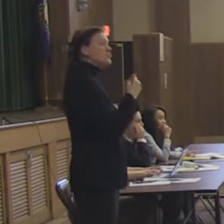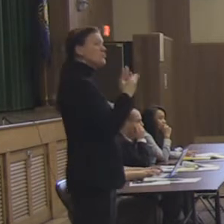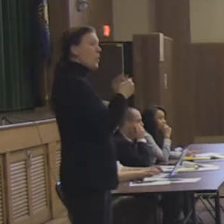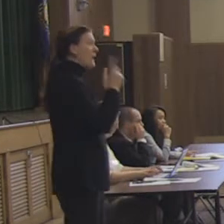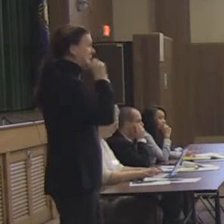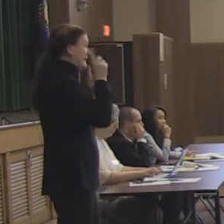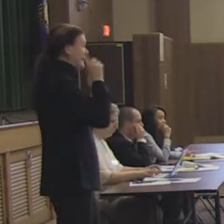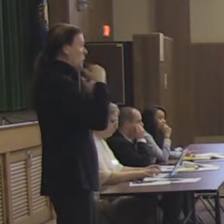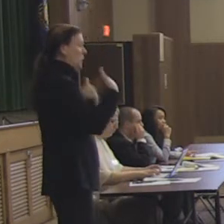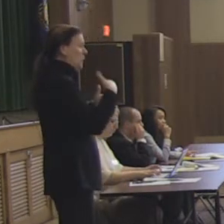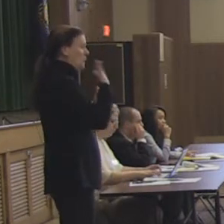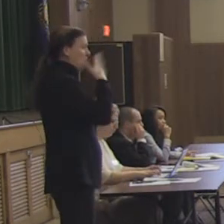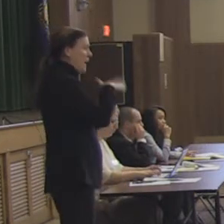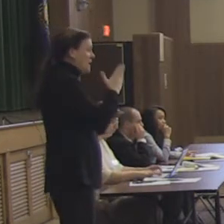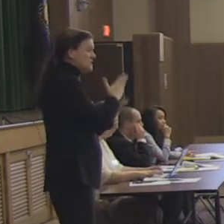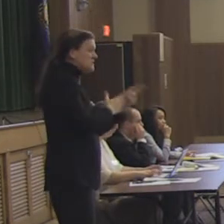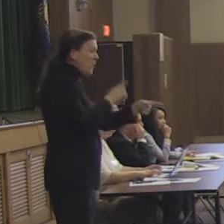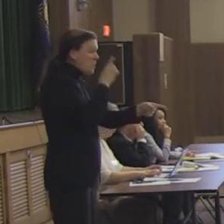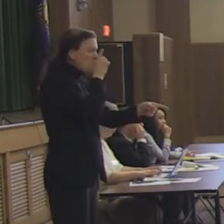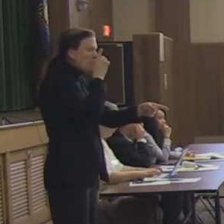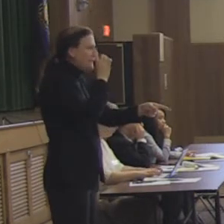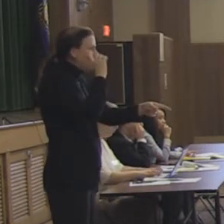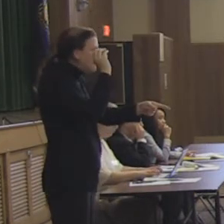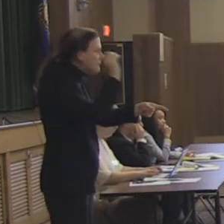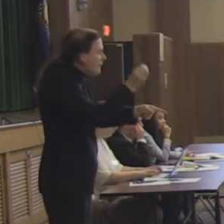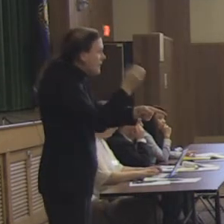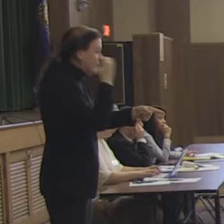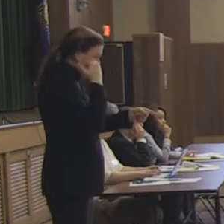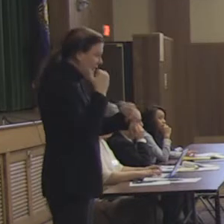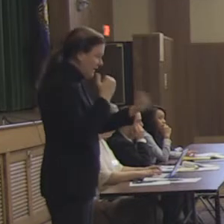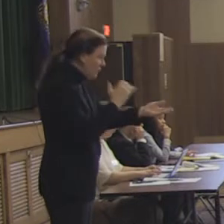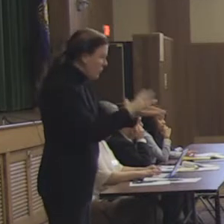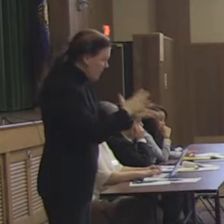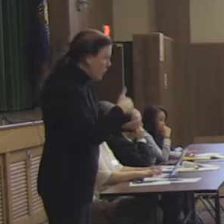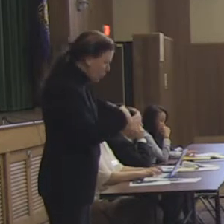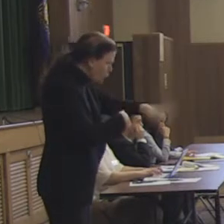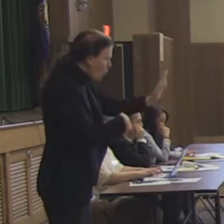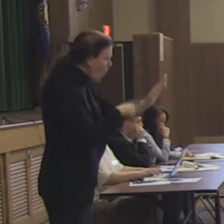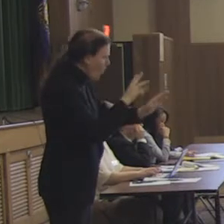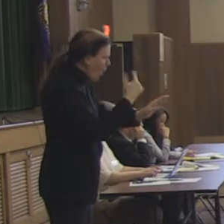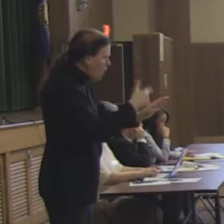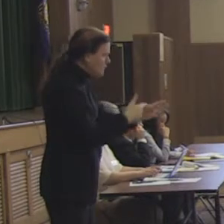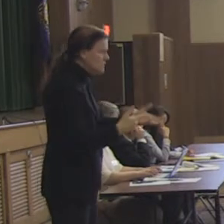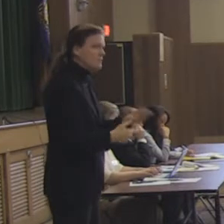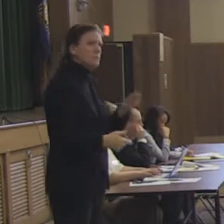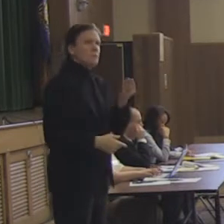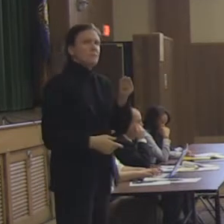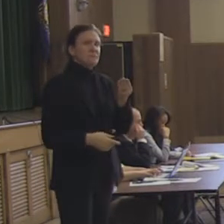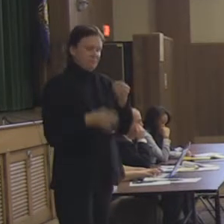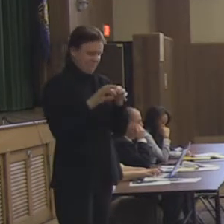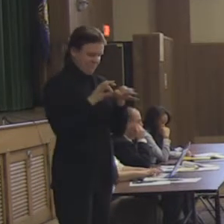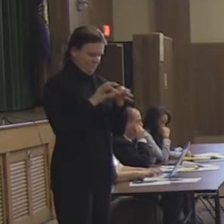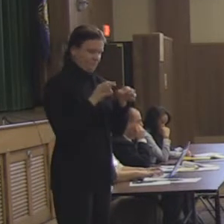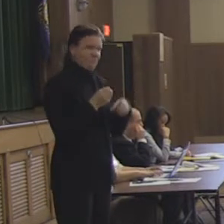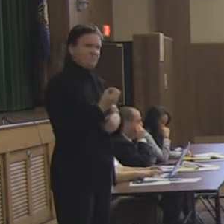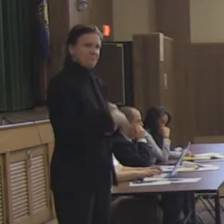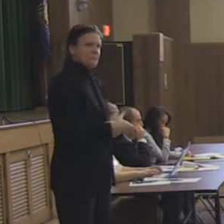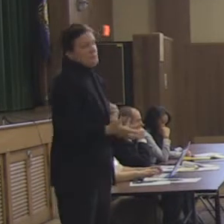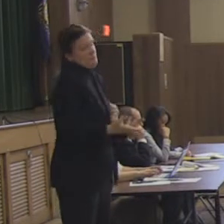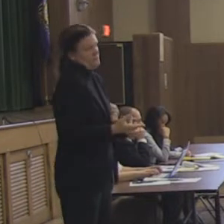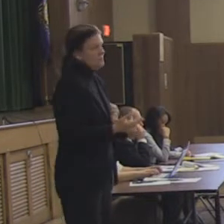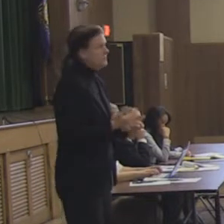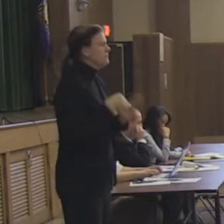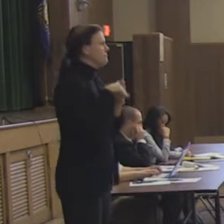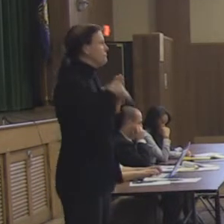problems that our patients have when we give them a prescription and tell them to go to Walgreens and pick it up.